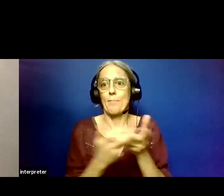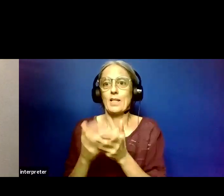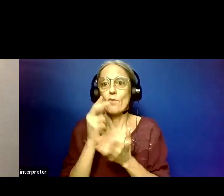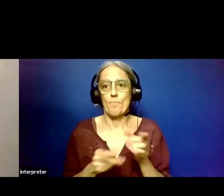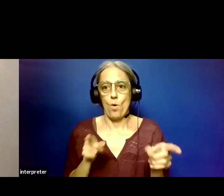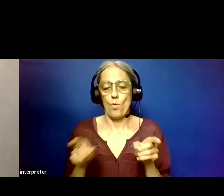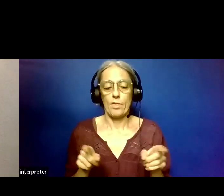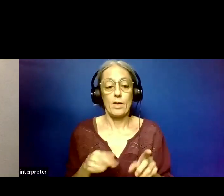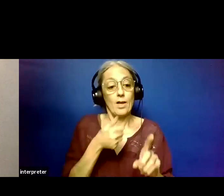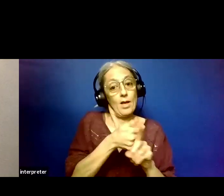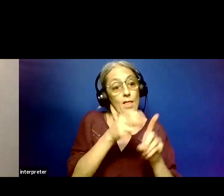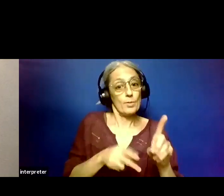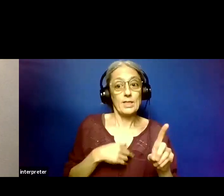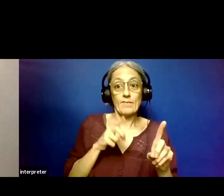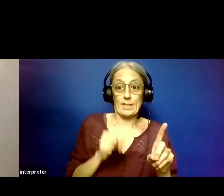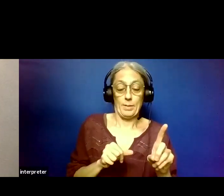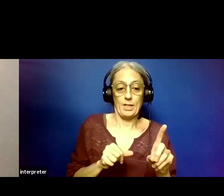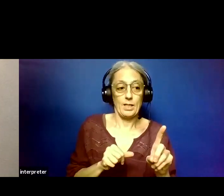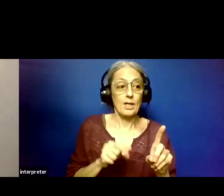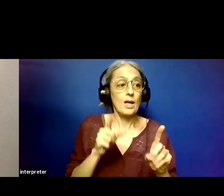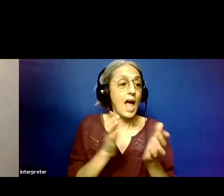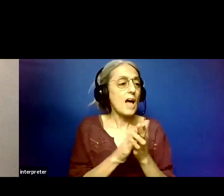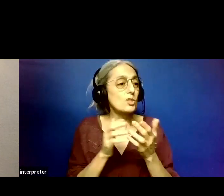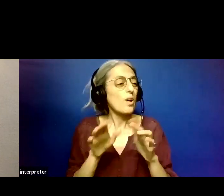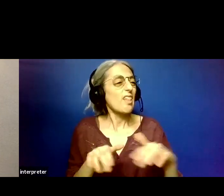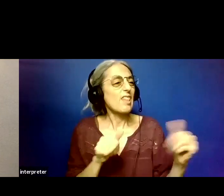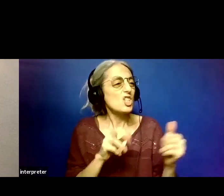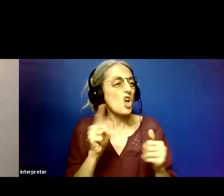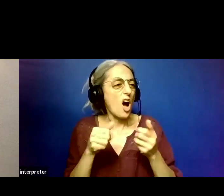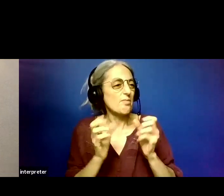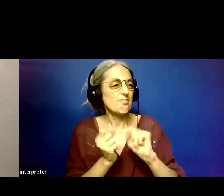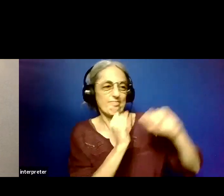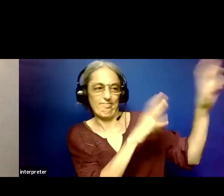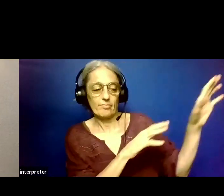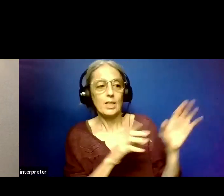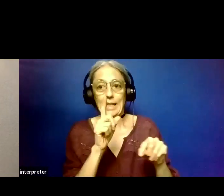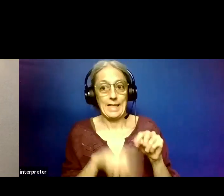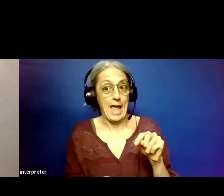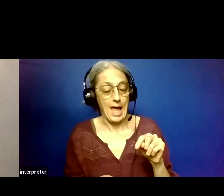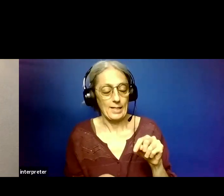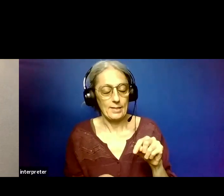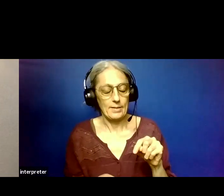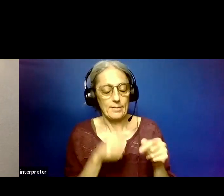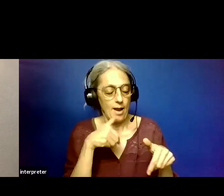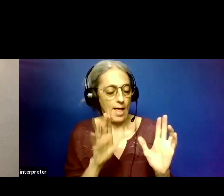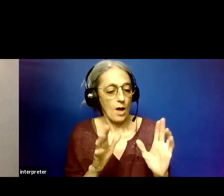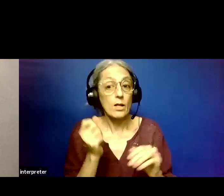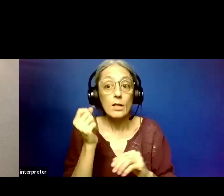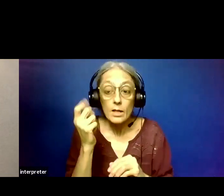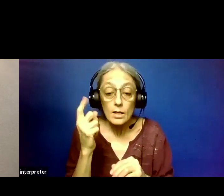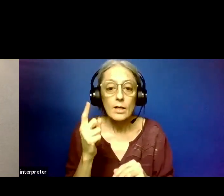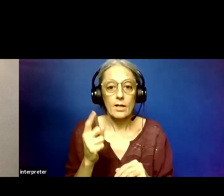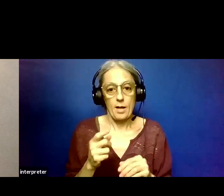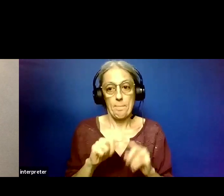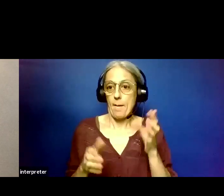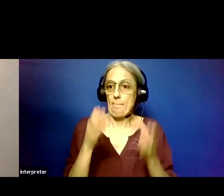to remove his service animal from the premises unless the dog is not under the control of the